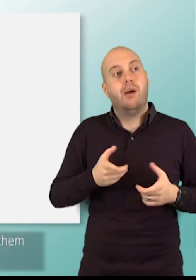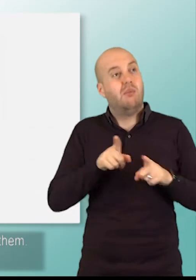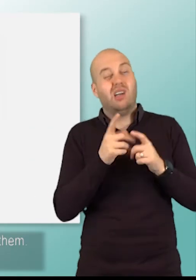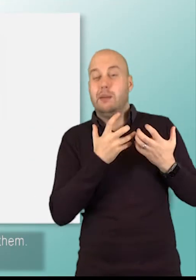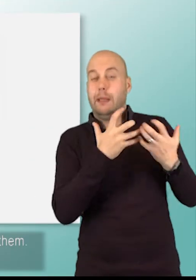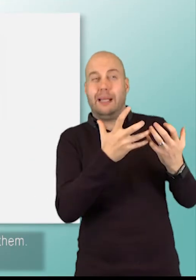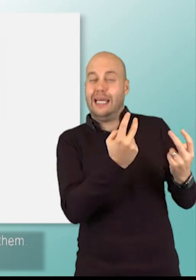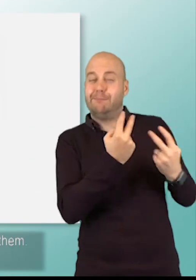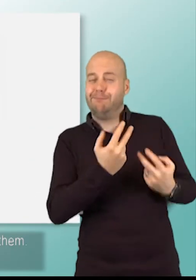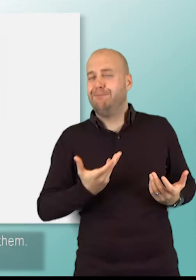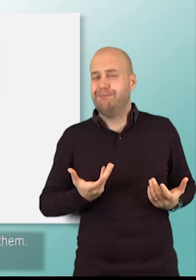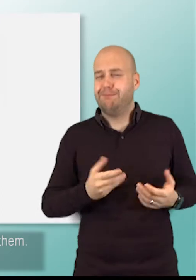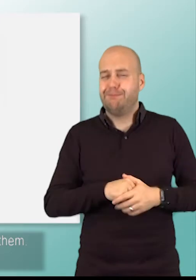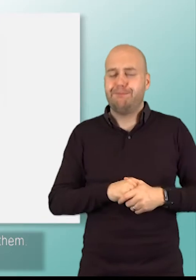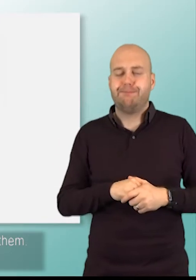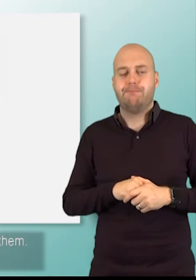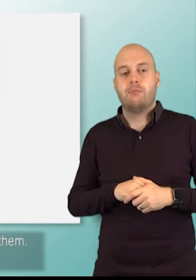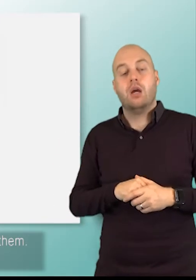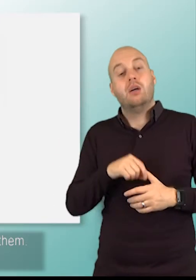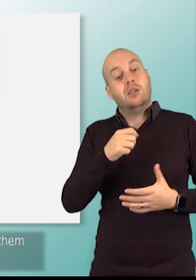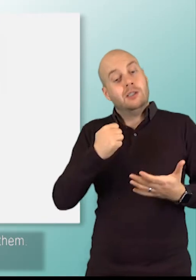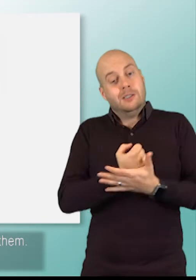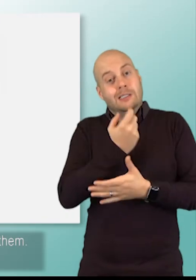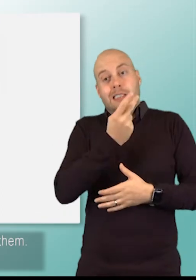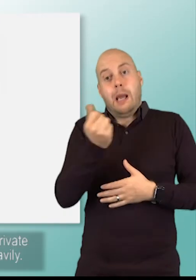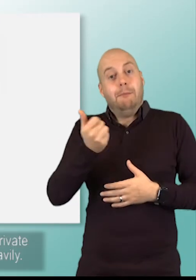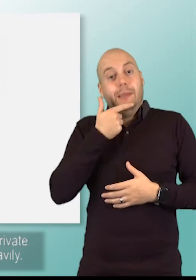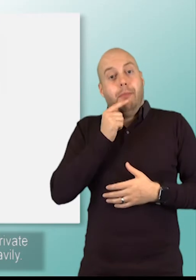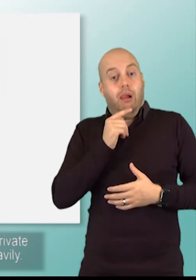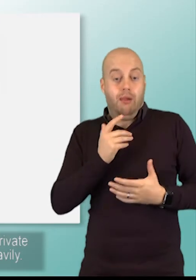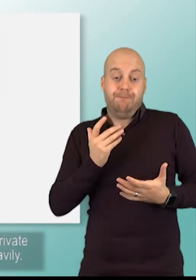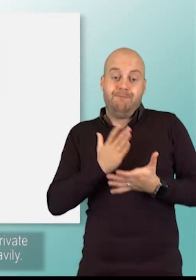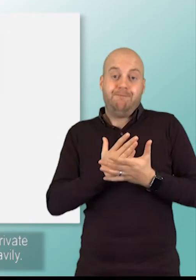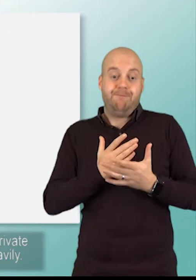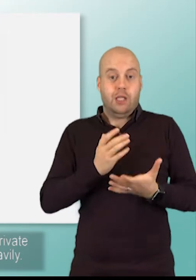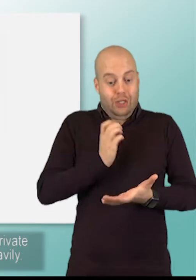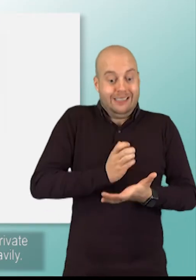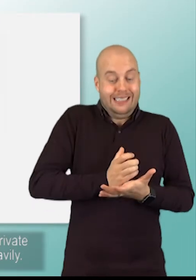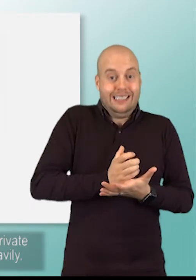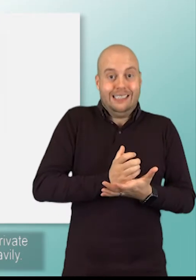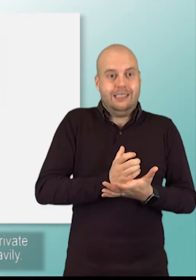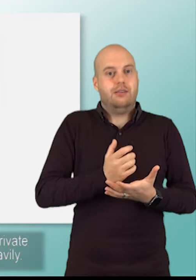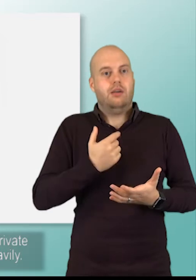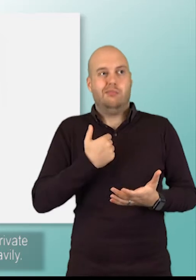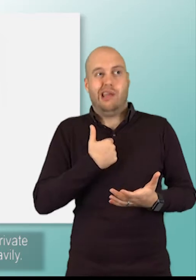Some people sadly will seek to abuse charitable status, and they will